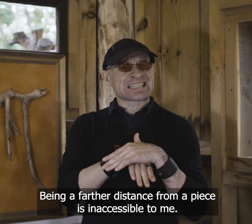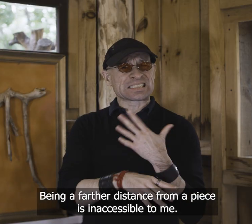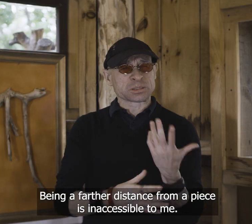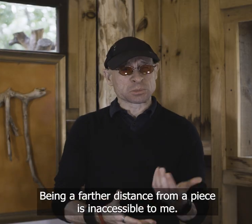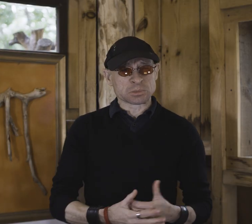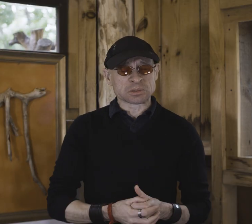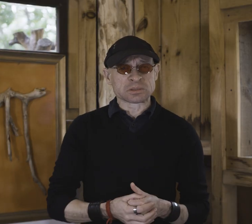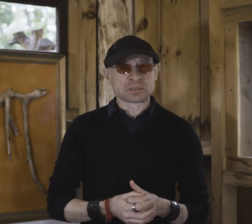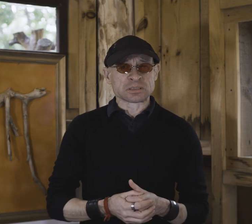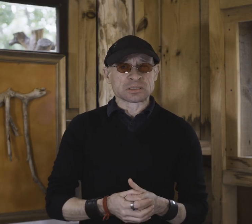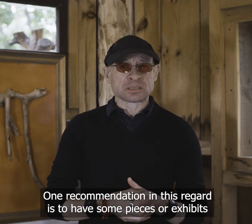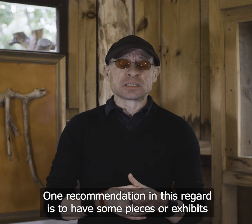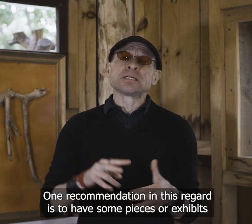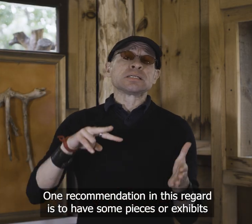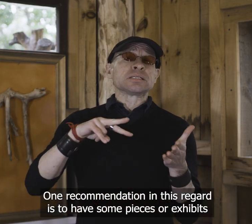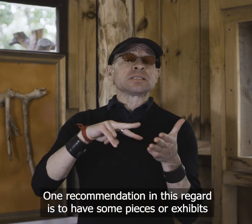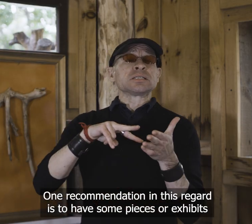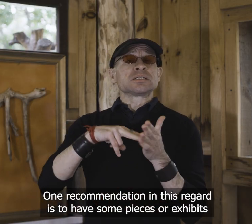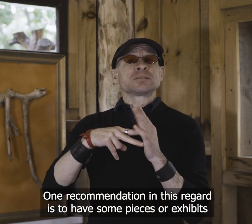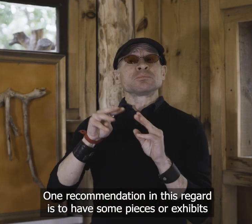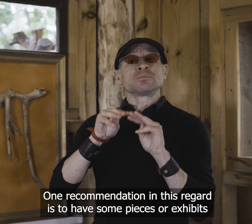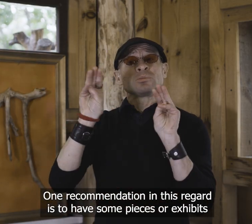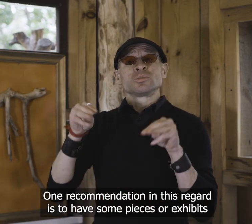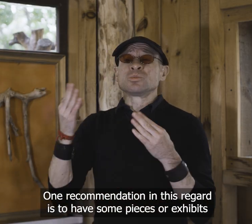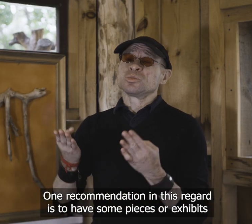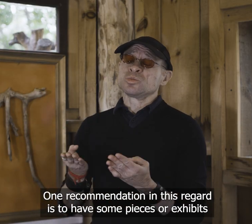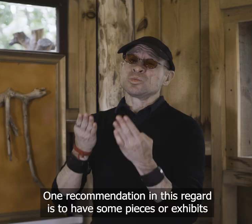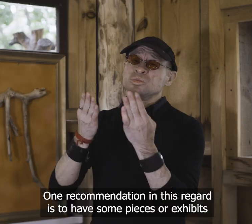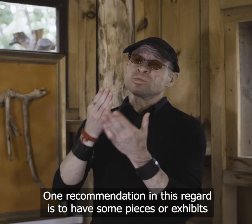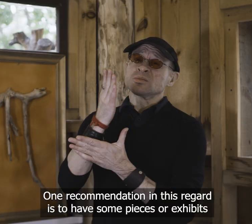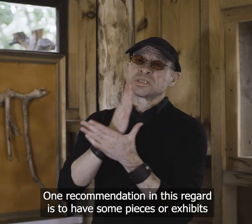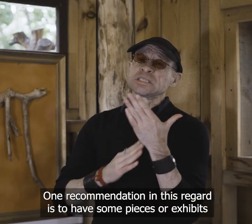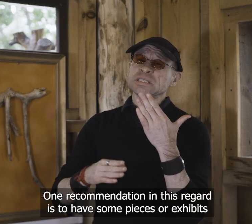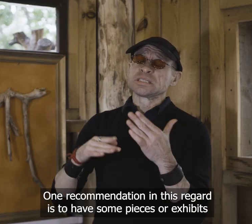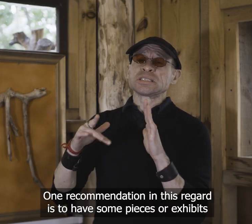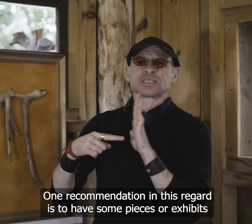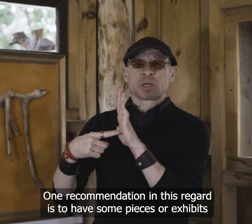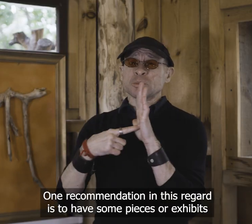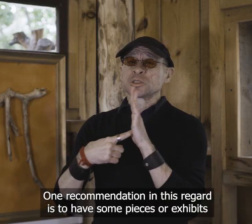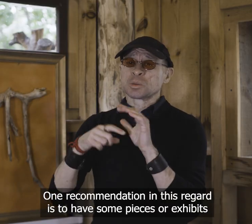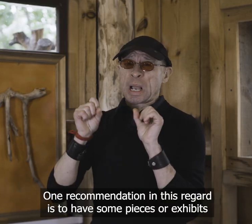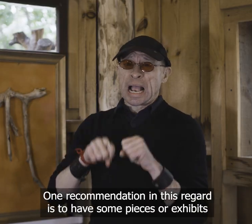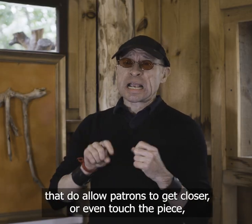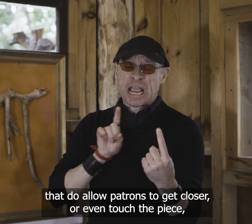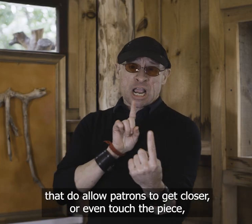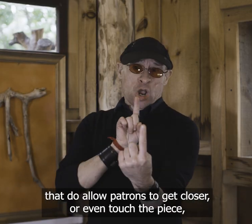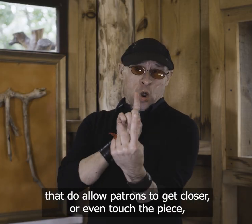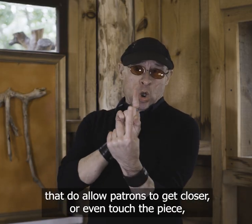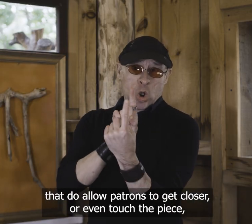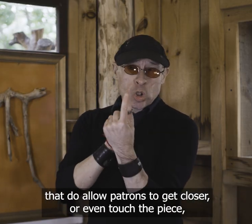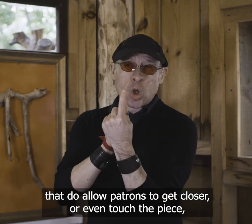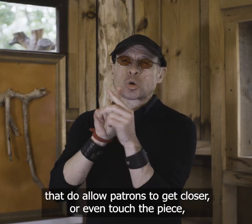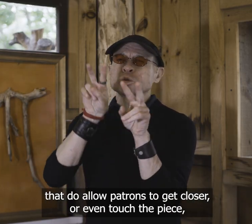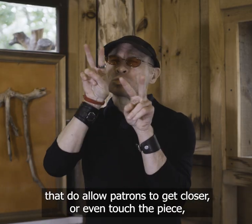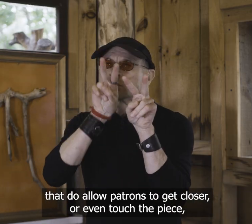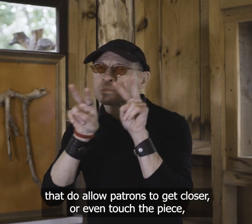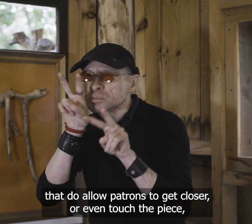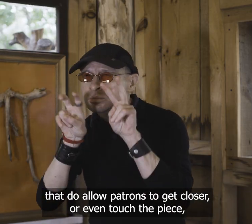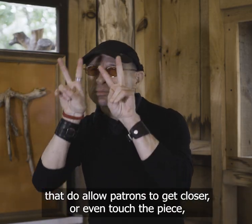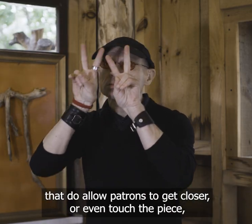me. One recommendation in this regard is to have some pieces or exhibits that do allow patrons to get closer